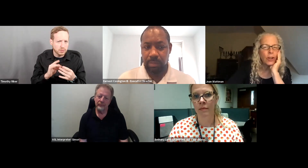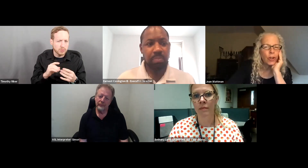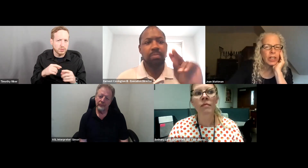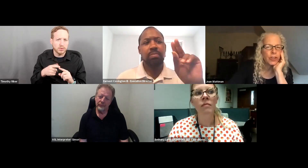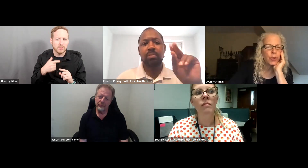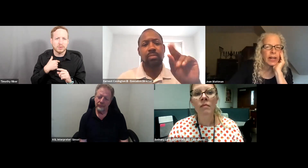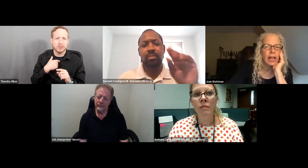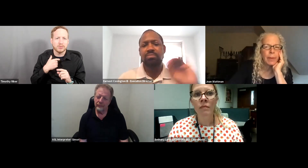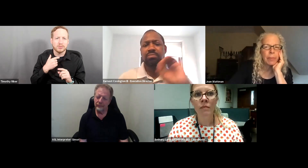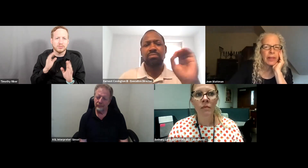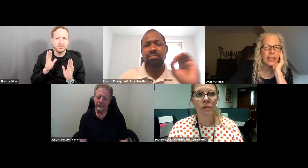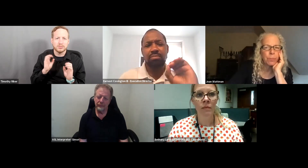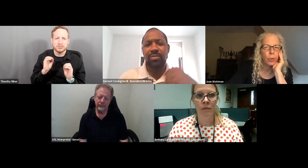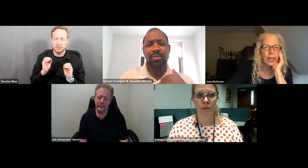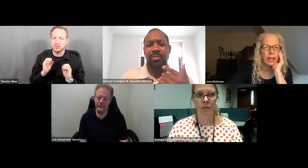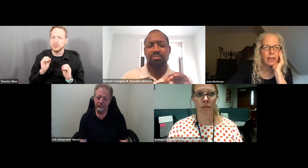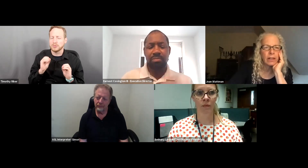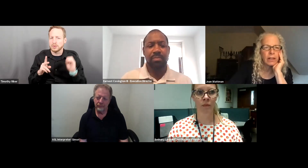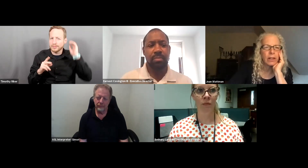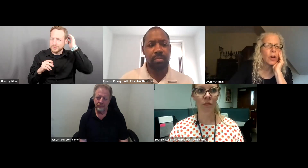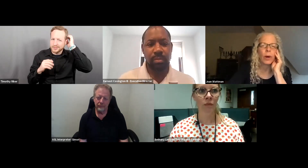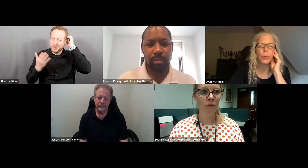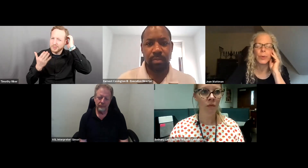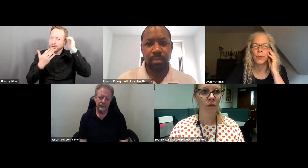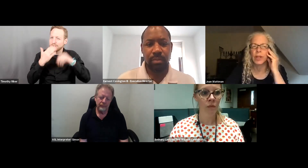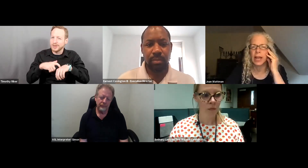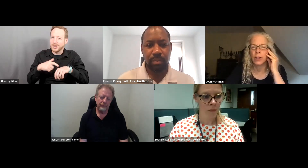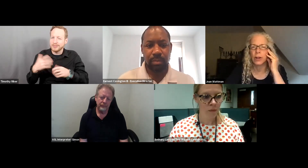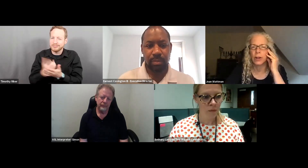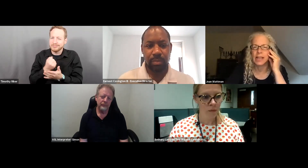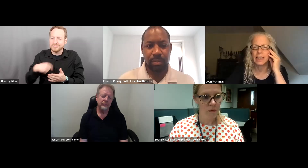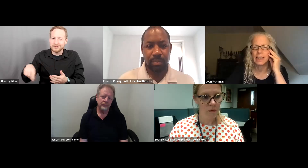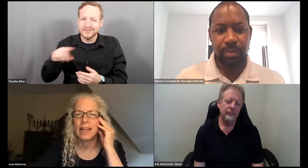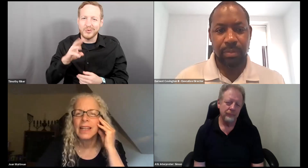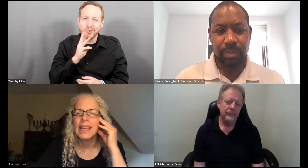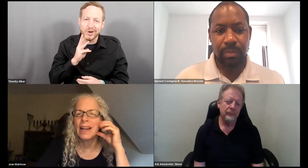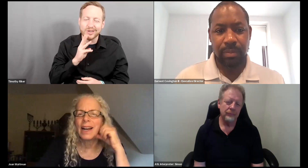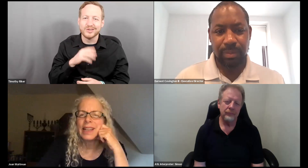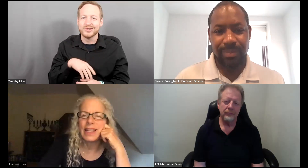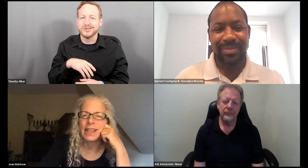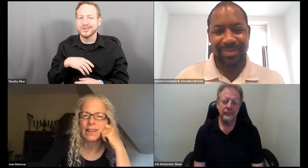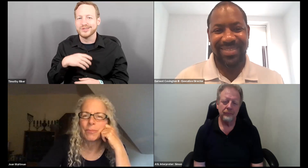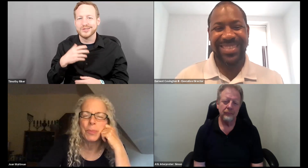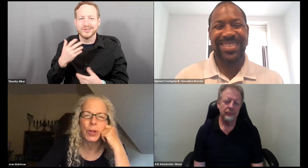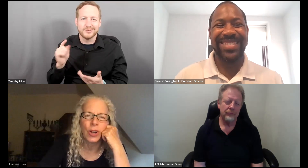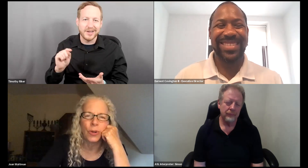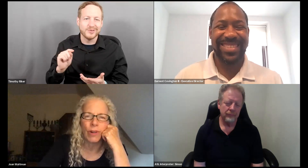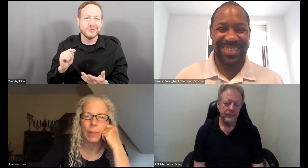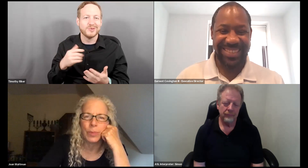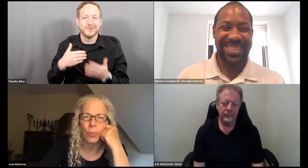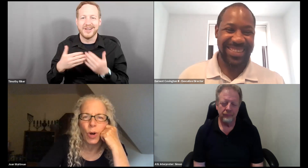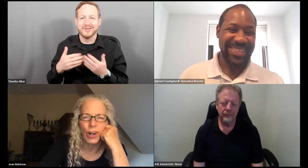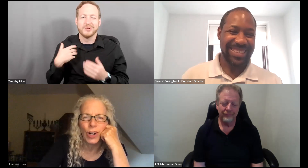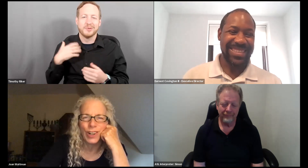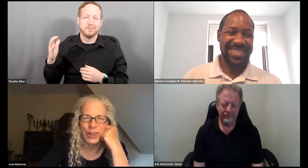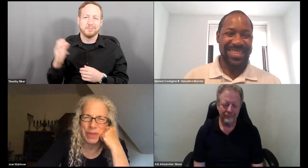I think, Ernest, you had a comment about this point. No, I'll withdraw that, Ernest is saying. Yeah, I think people could go and